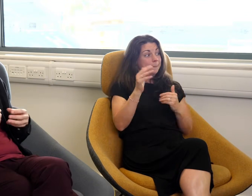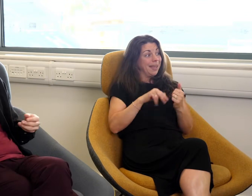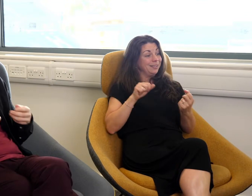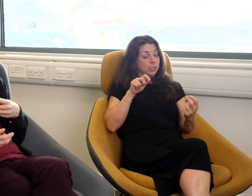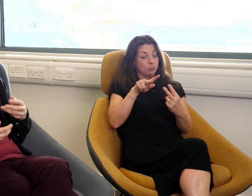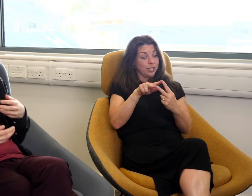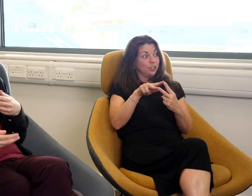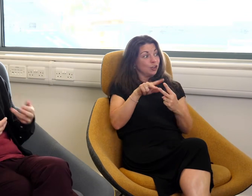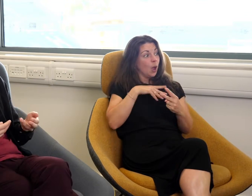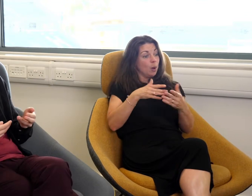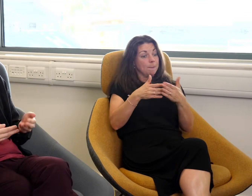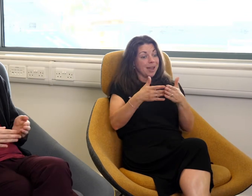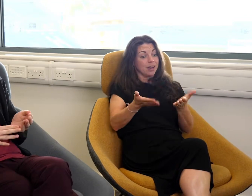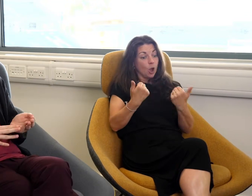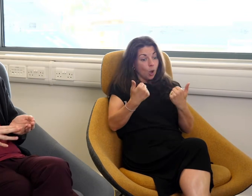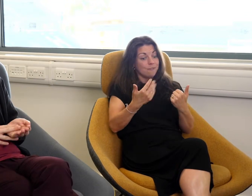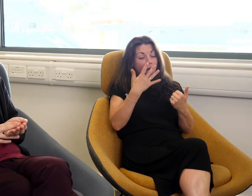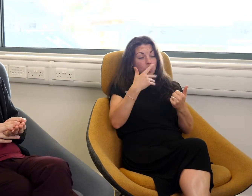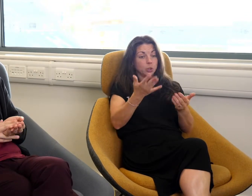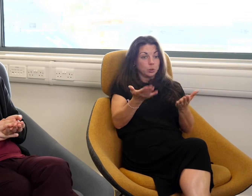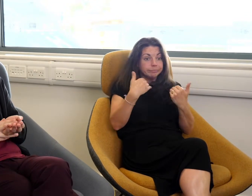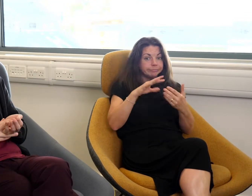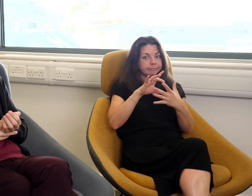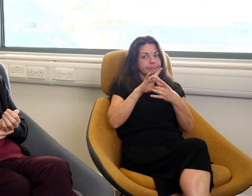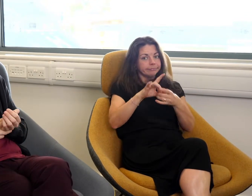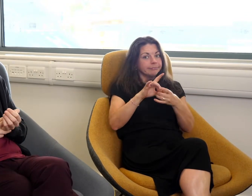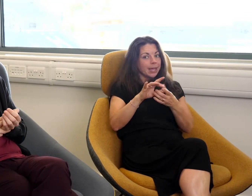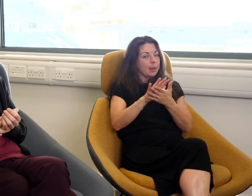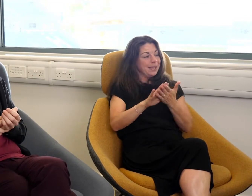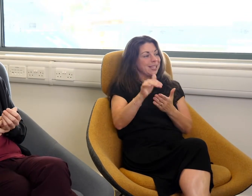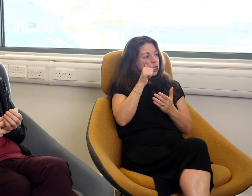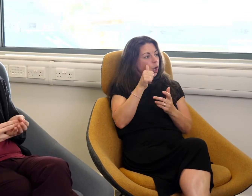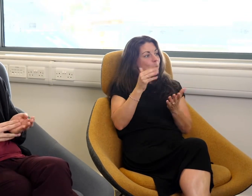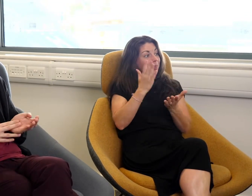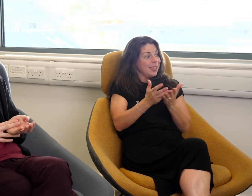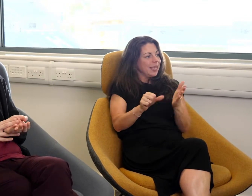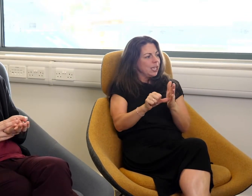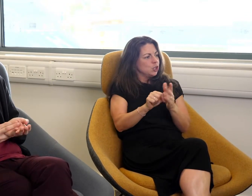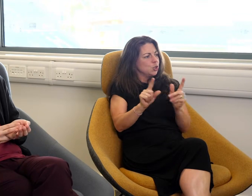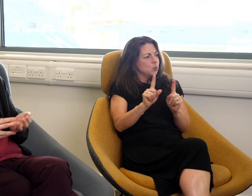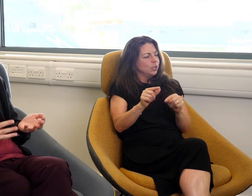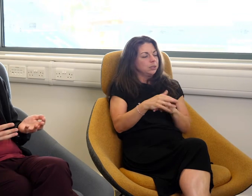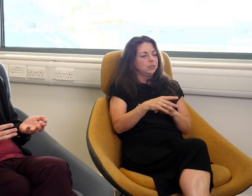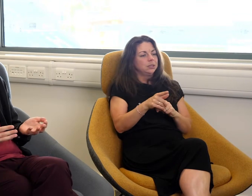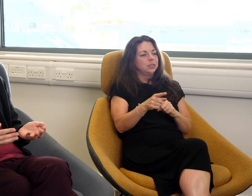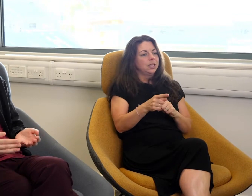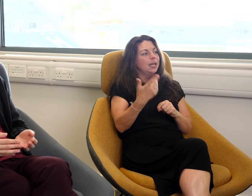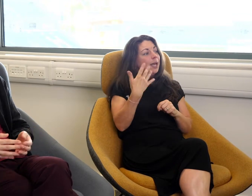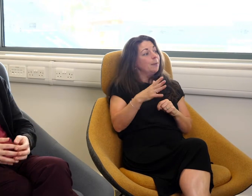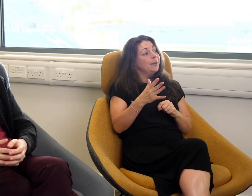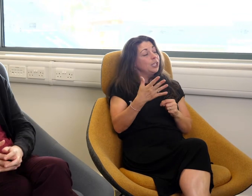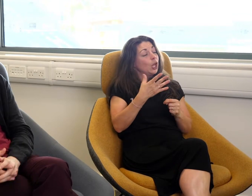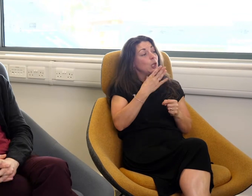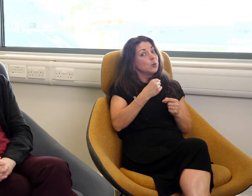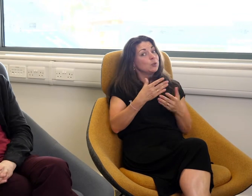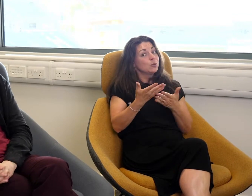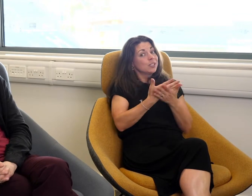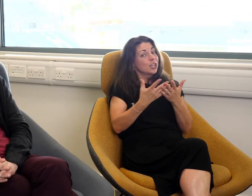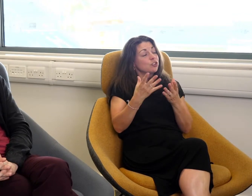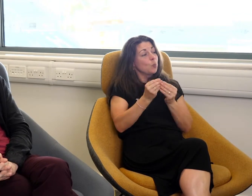better understand what the issues are facing the deaf community. I had a really useful discussion with Cambridgeshire Deaf Association recently where we